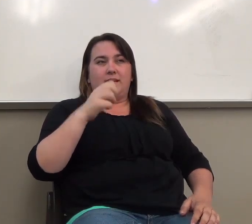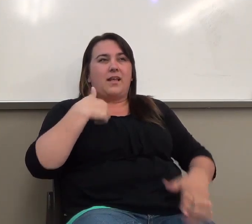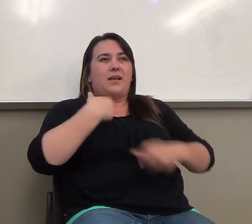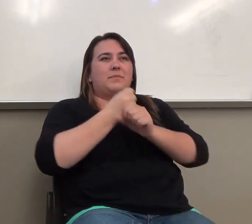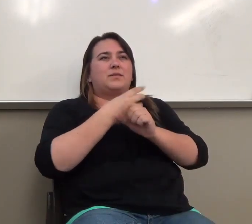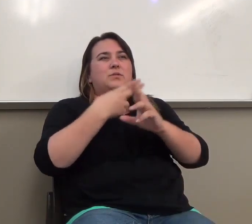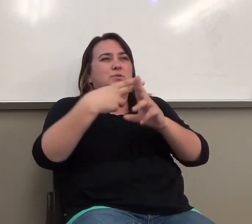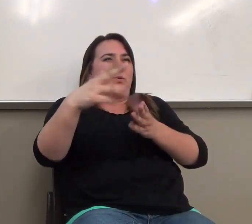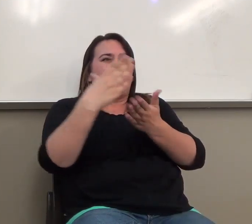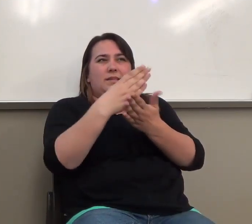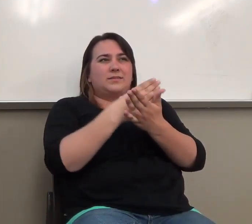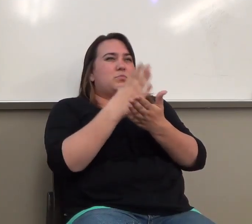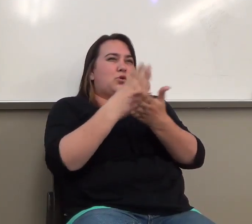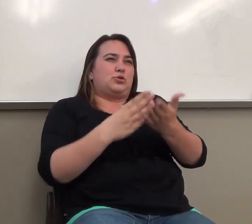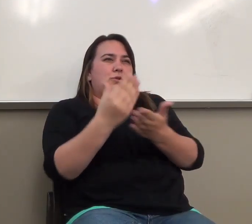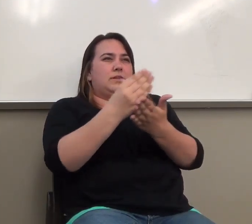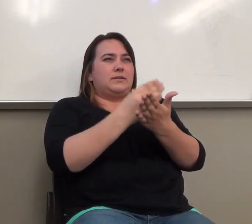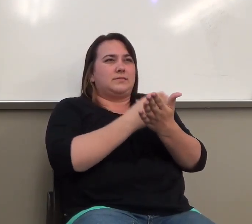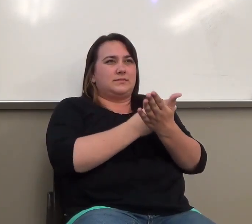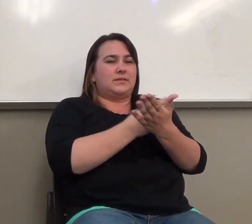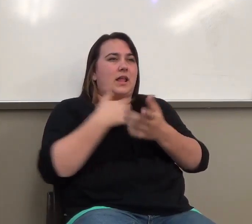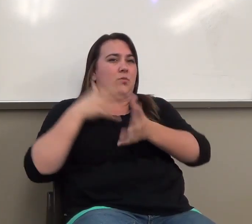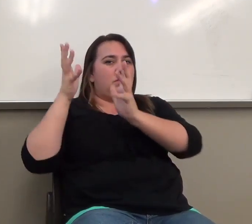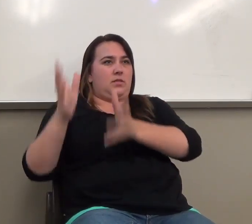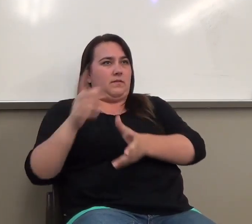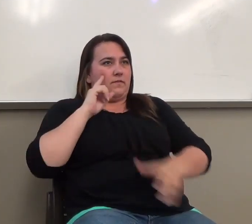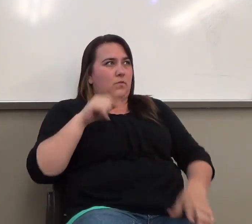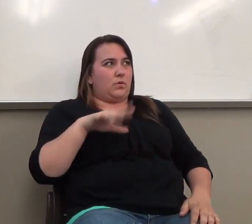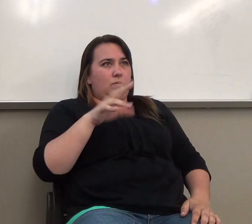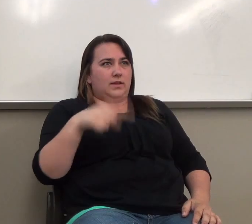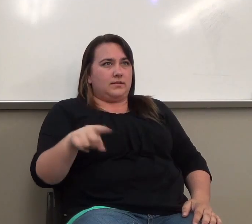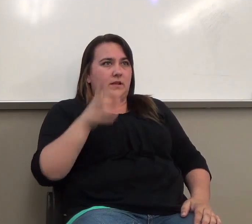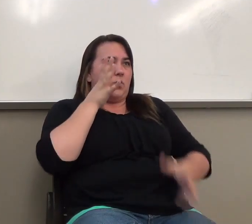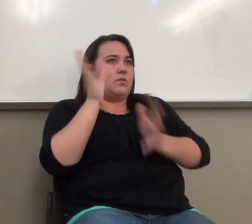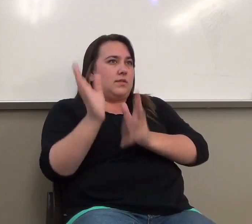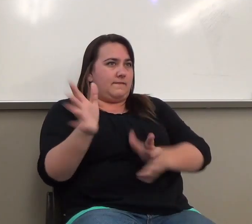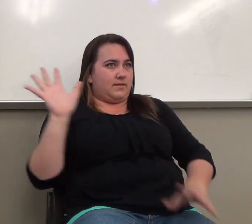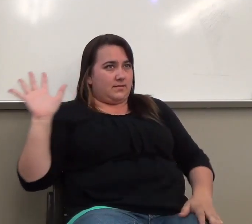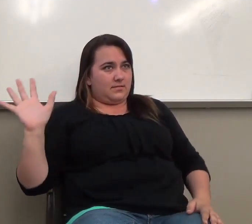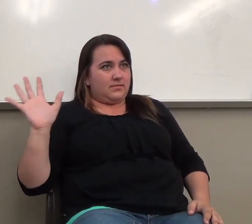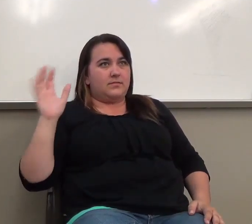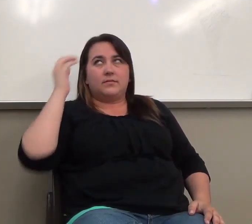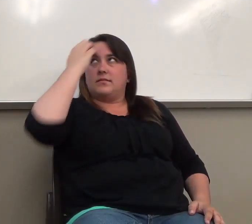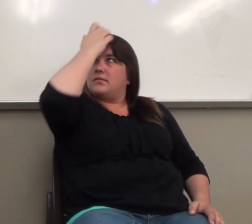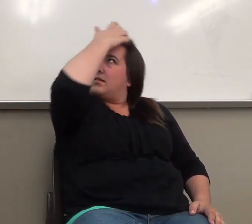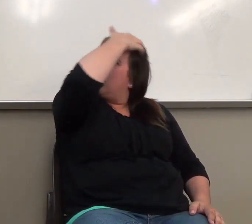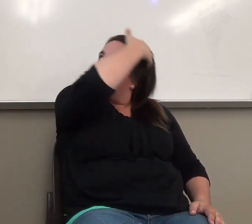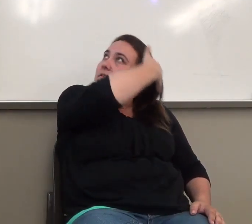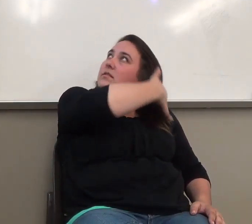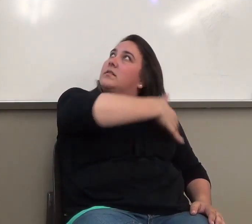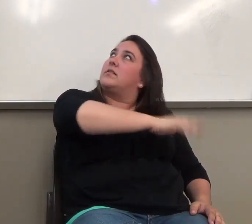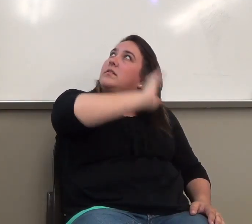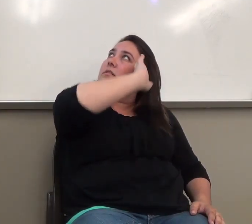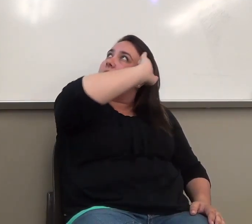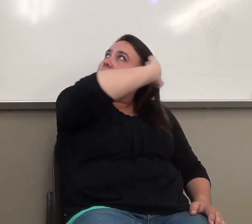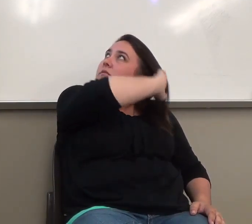say usually. The indefinite pronouns, and I will put these up here because these are the ones on your quiz. I'll just